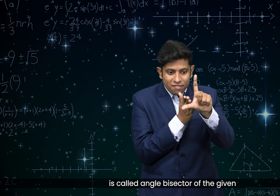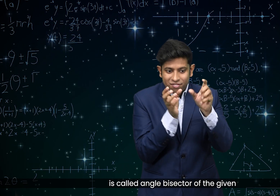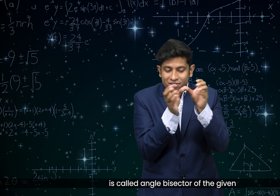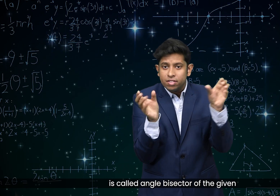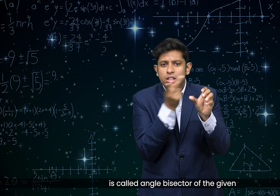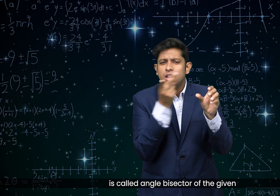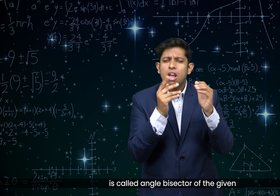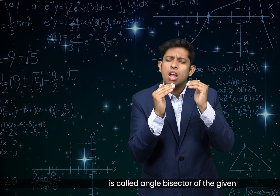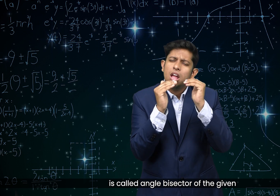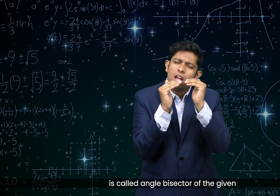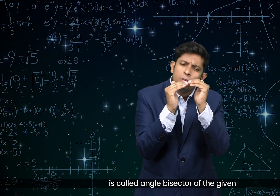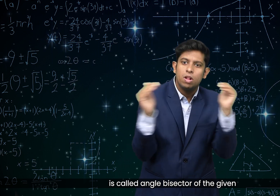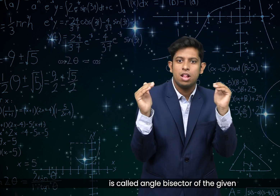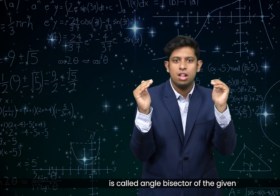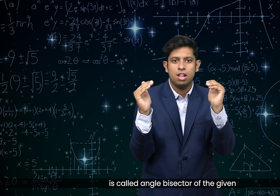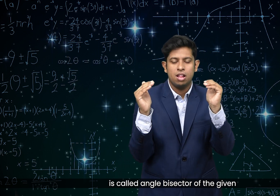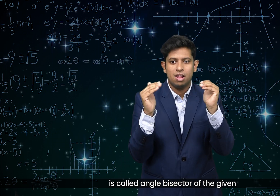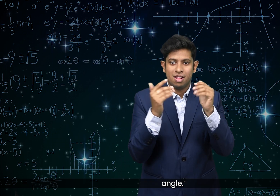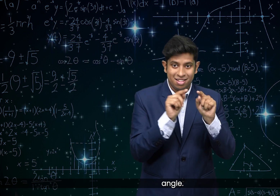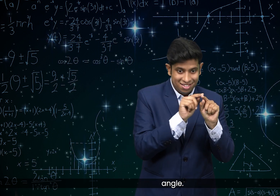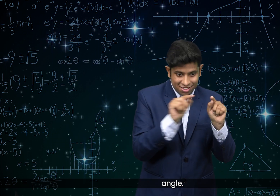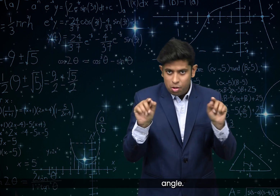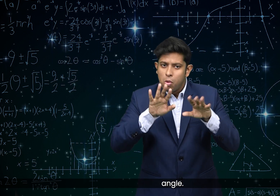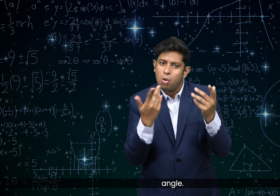is called angle bisector of the given angle.